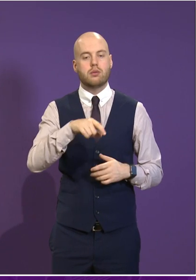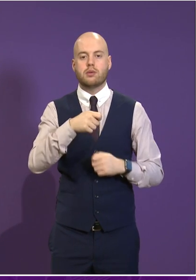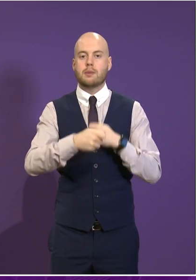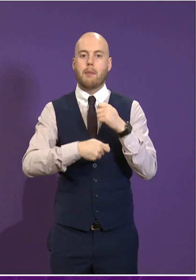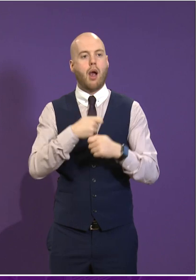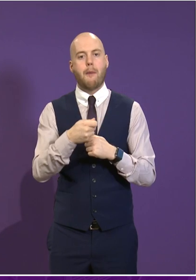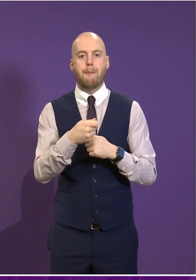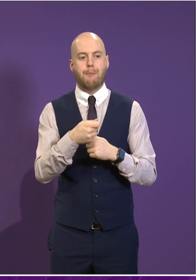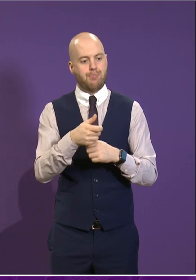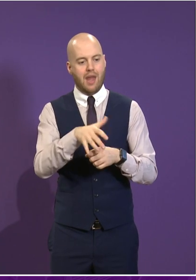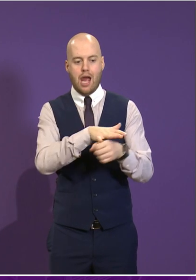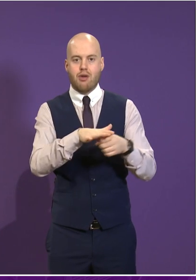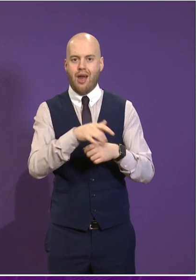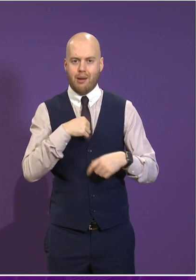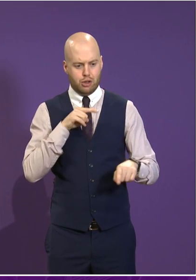to work out